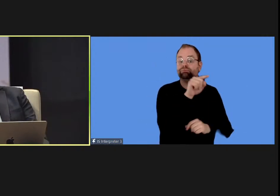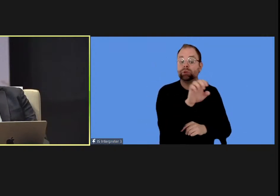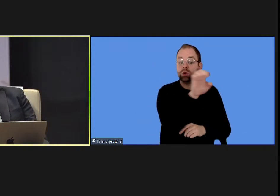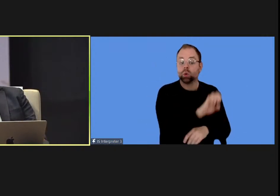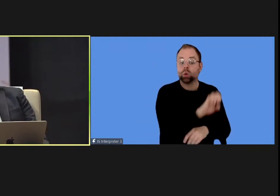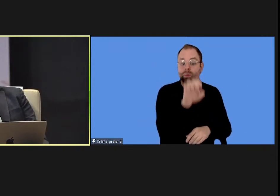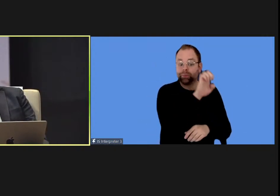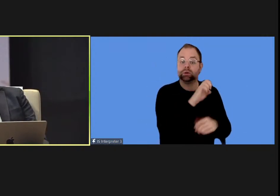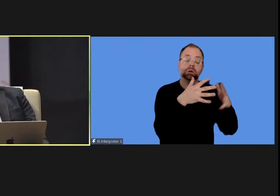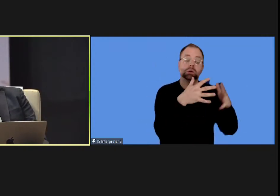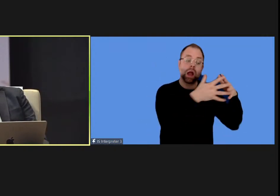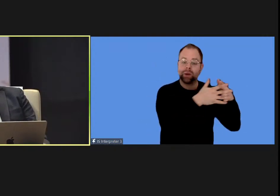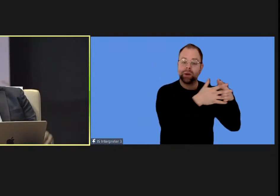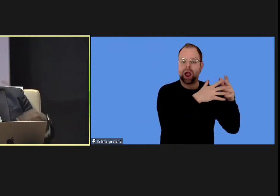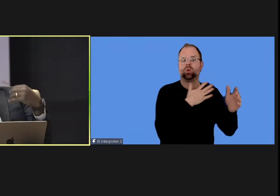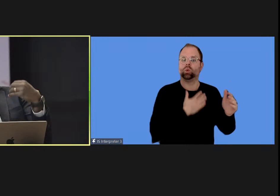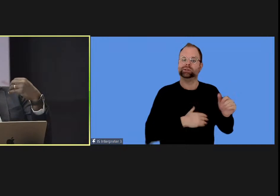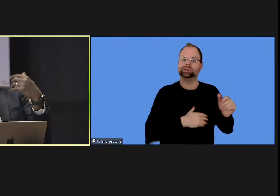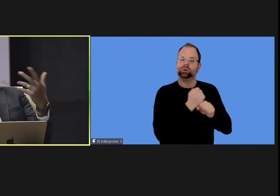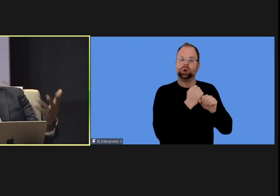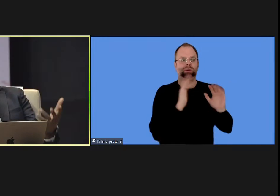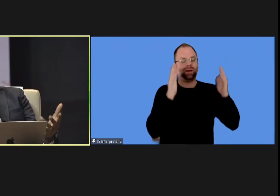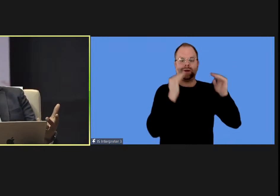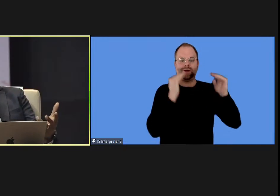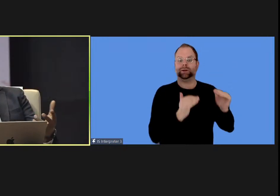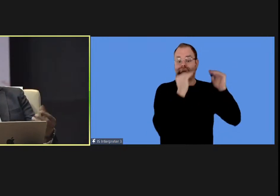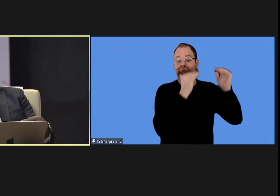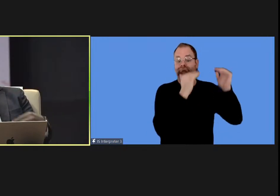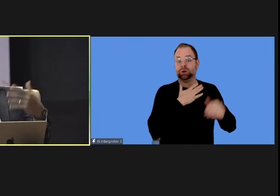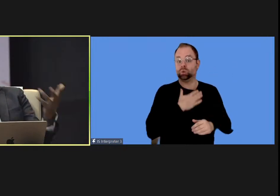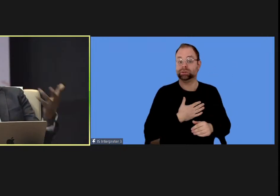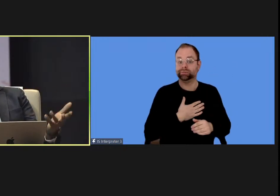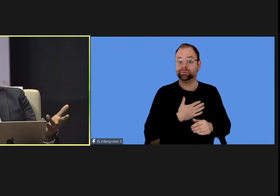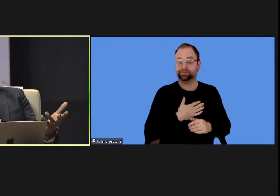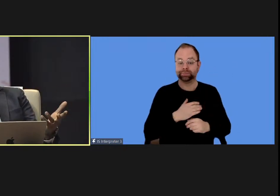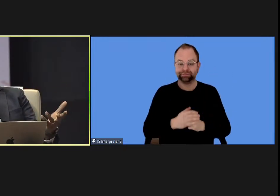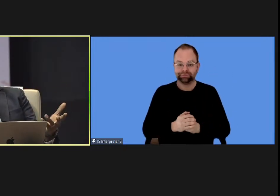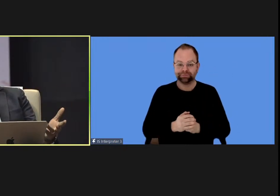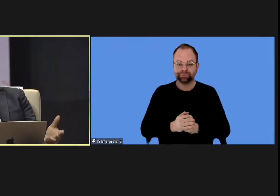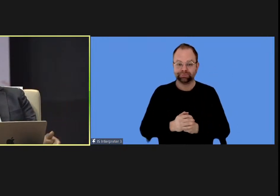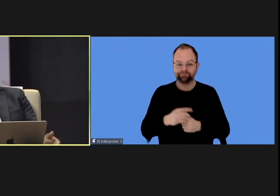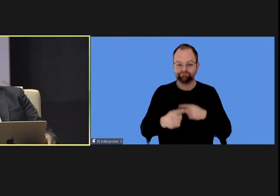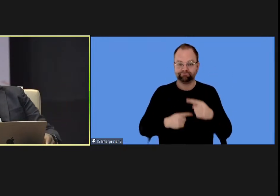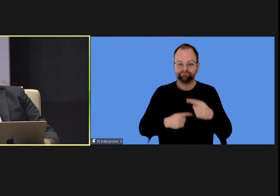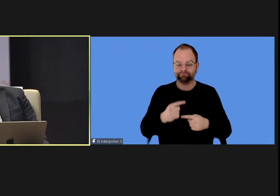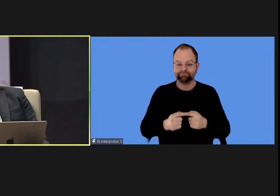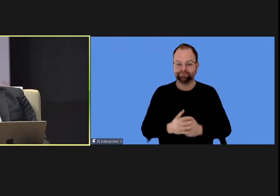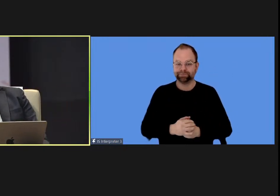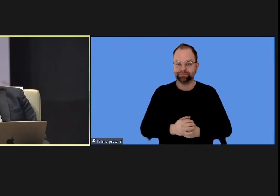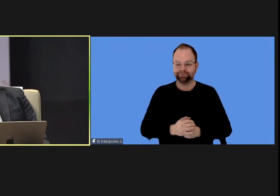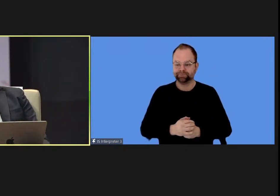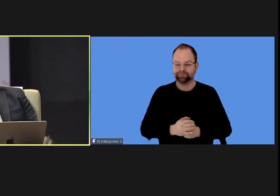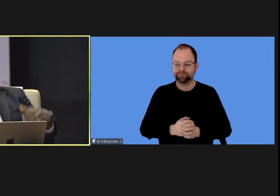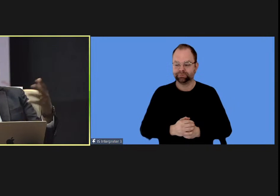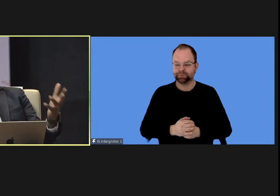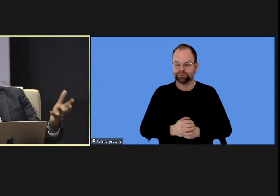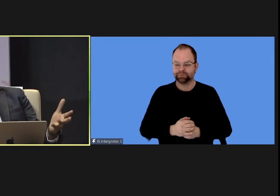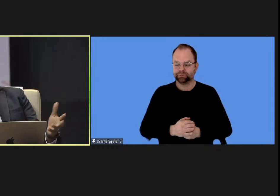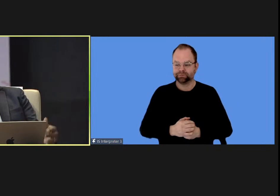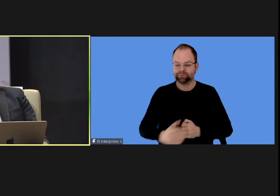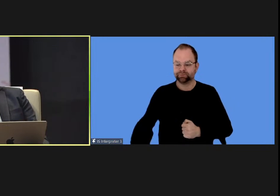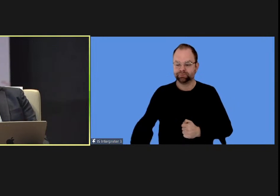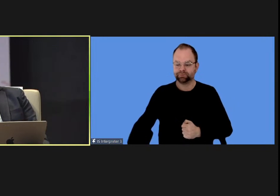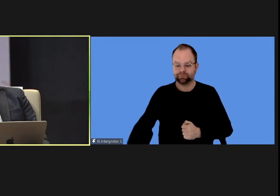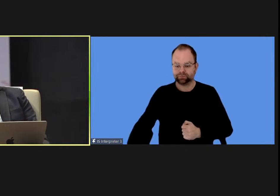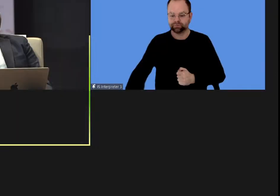promoting a good working environment or a better working environment for them and involving them